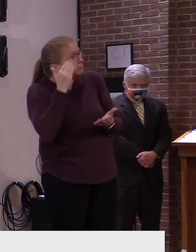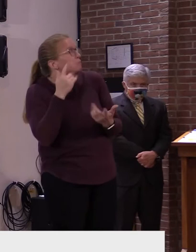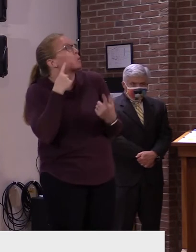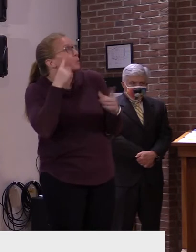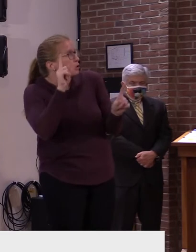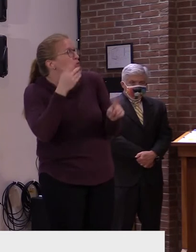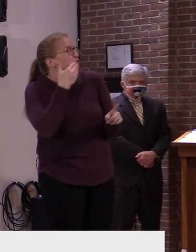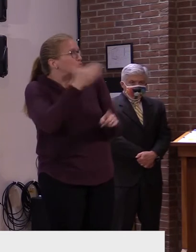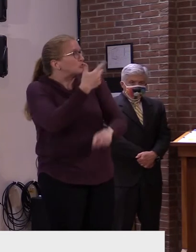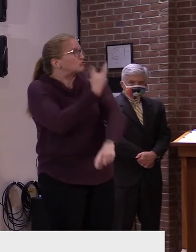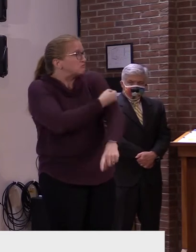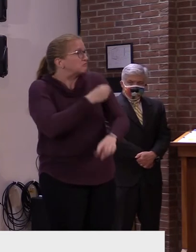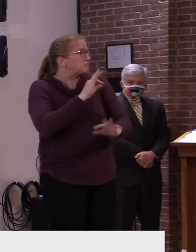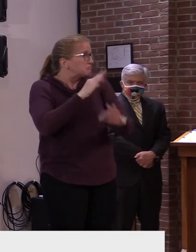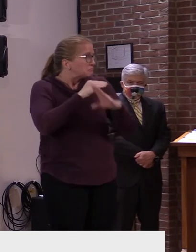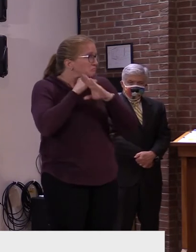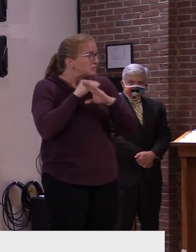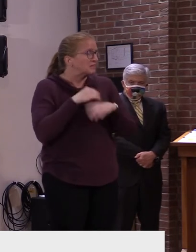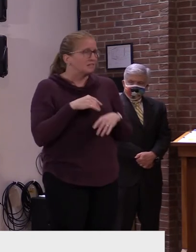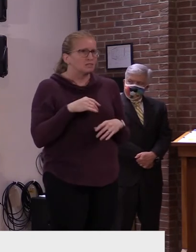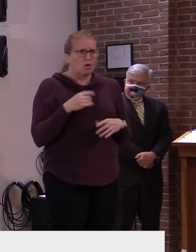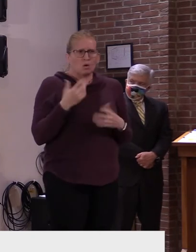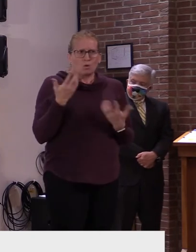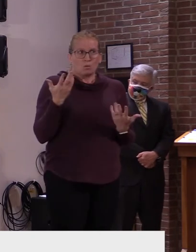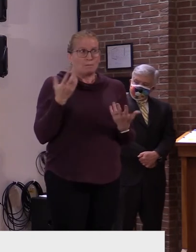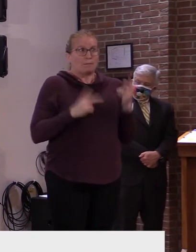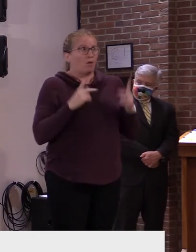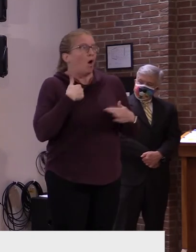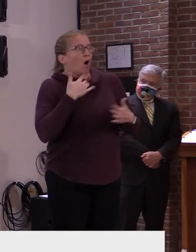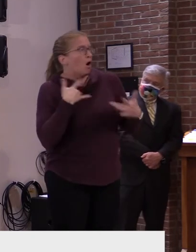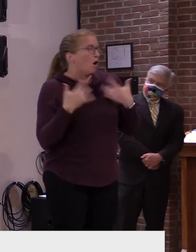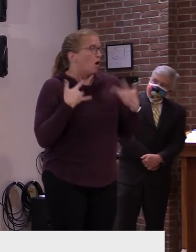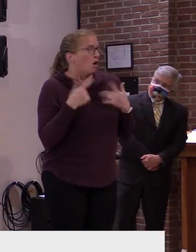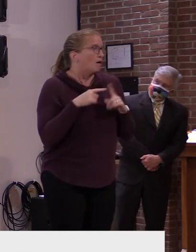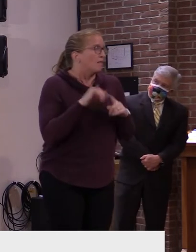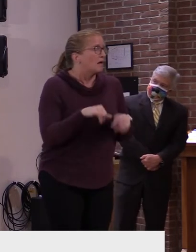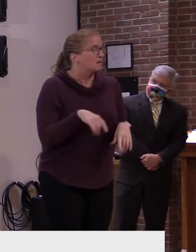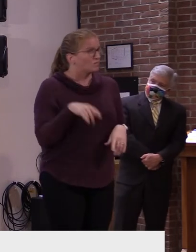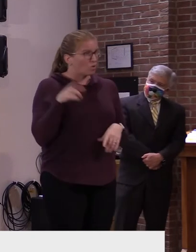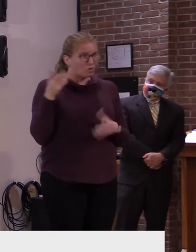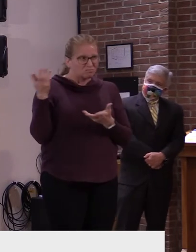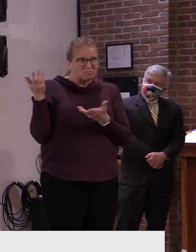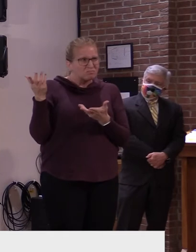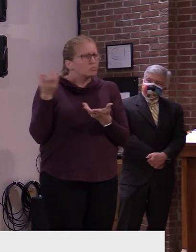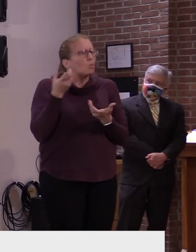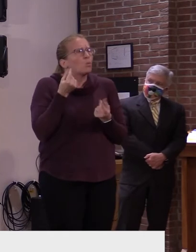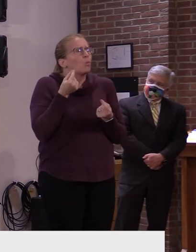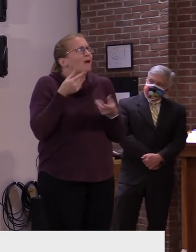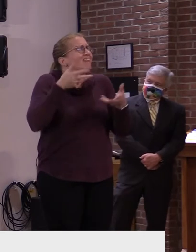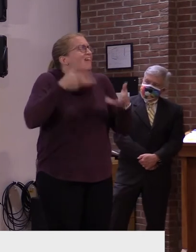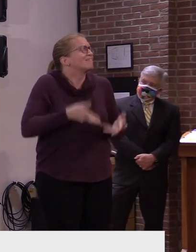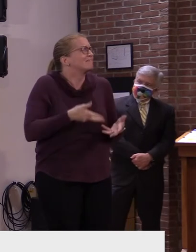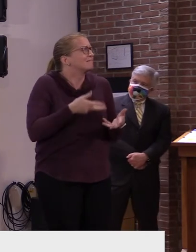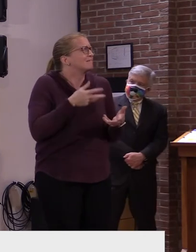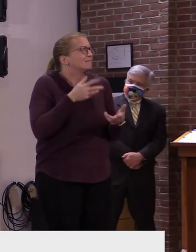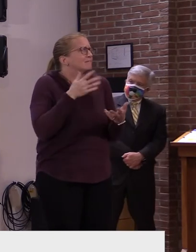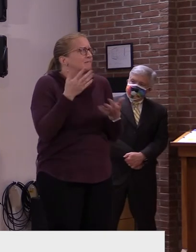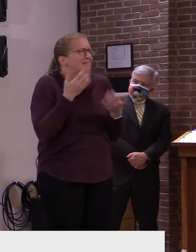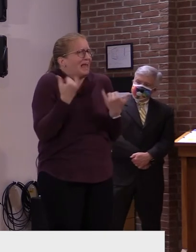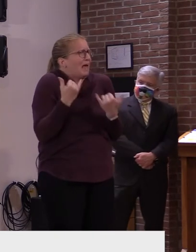what would you tell vermont have you read anything about it and then what still needs to be done before we get to that